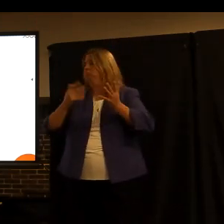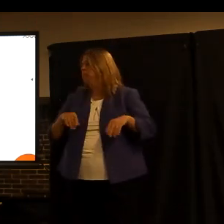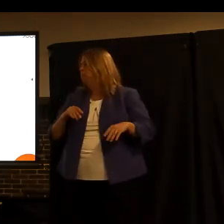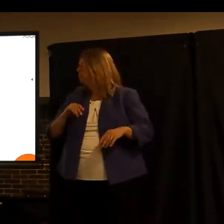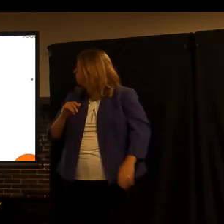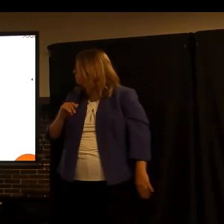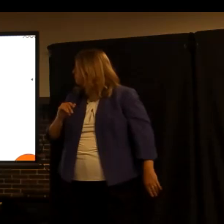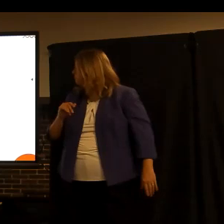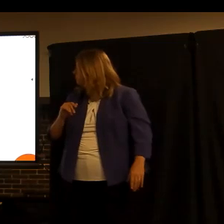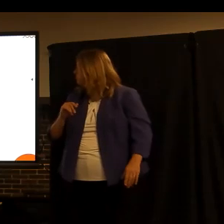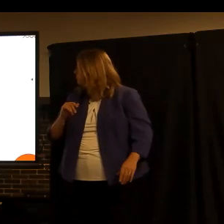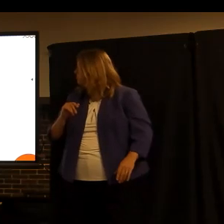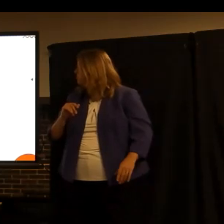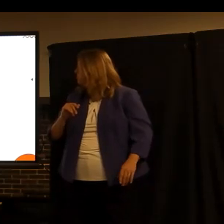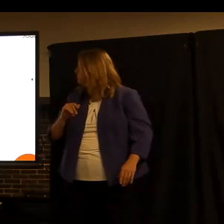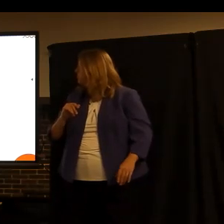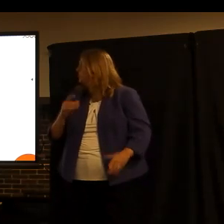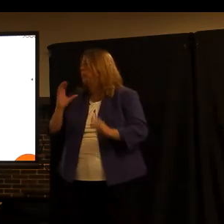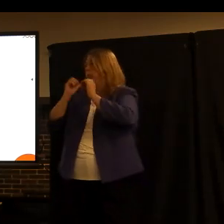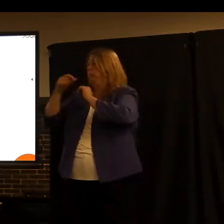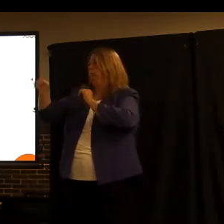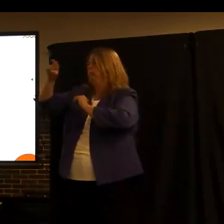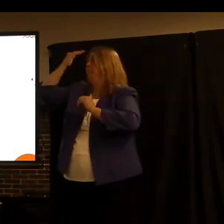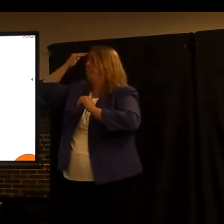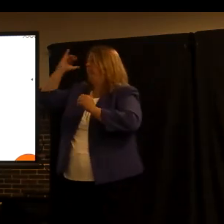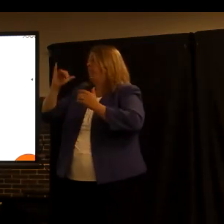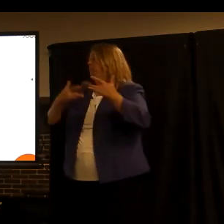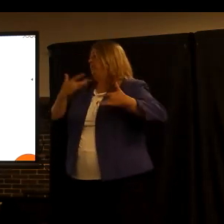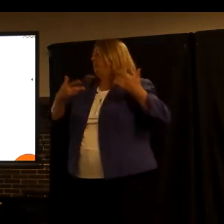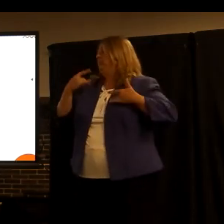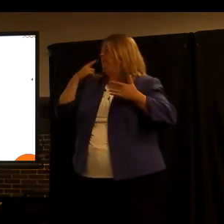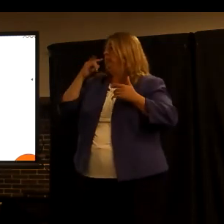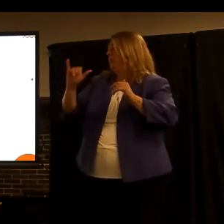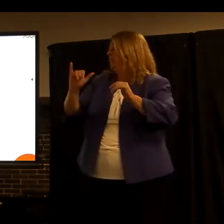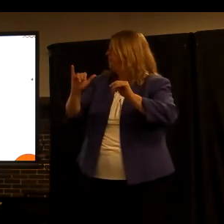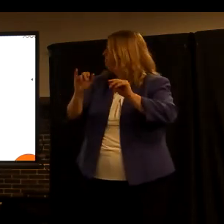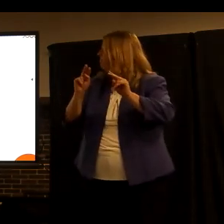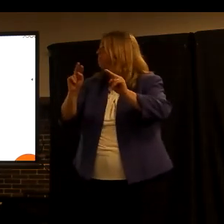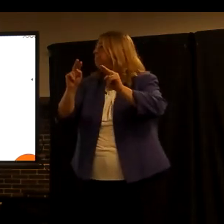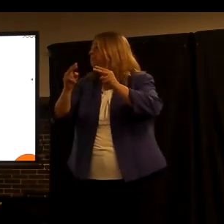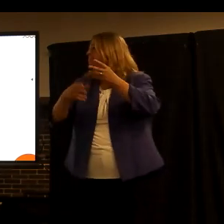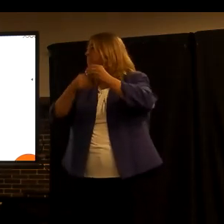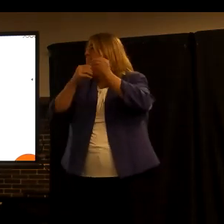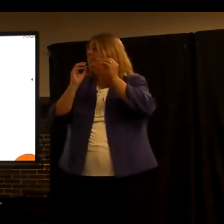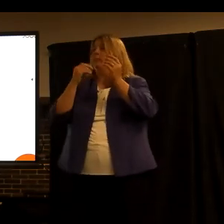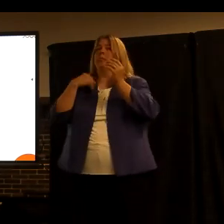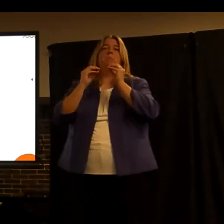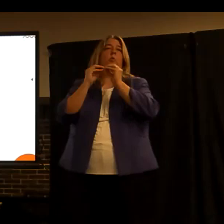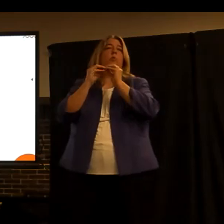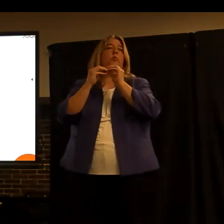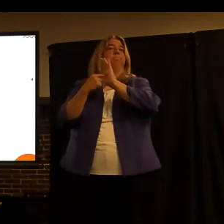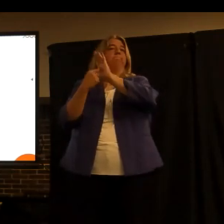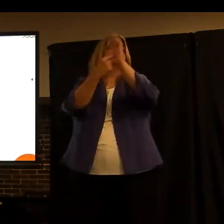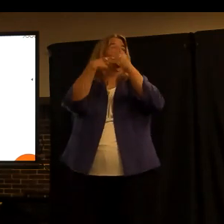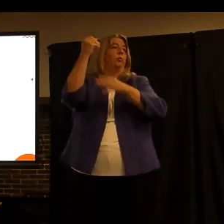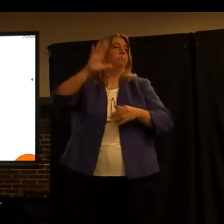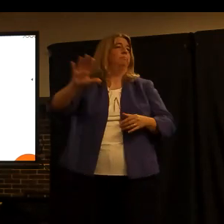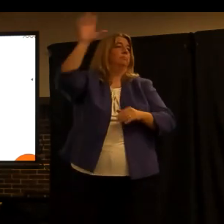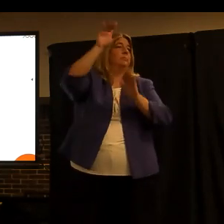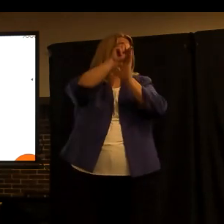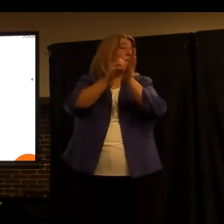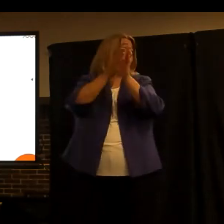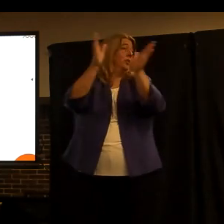funds provided from other sources. So I just wanted to communicate with you all. I'm very excited about this addition to